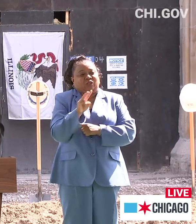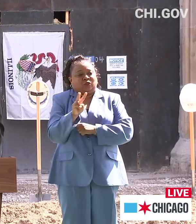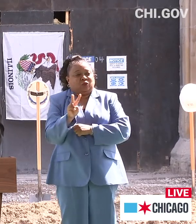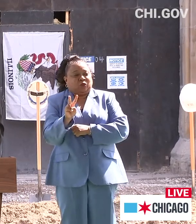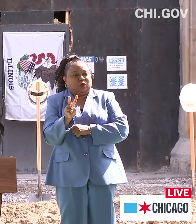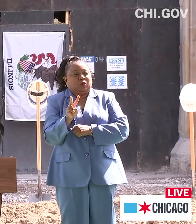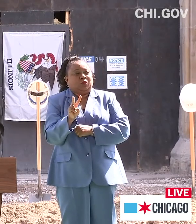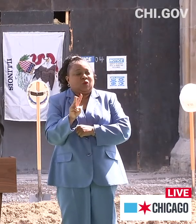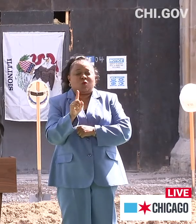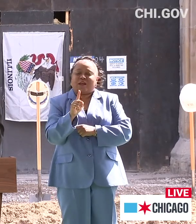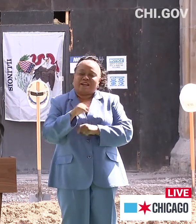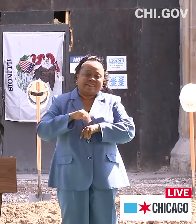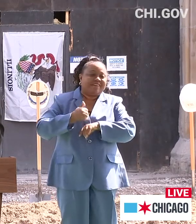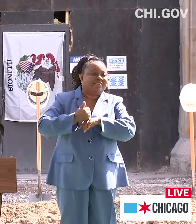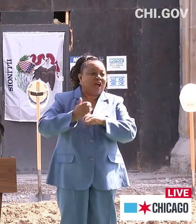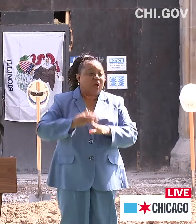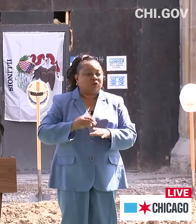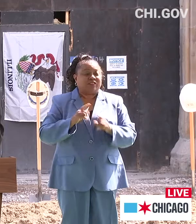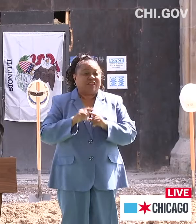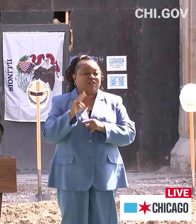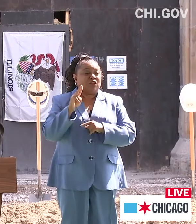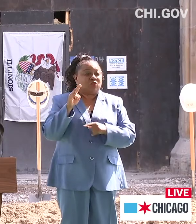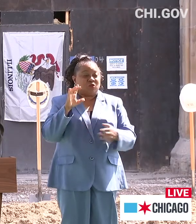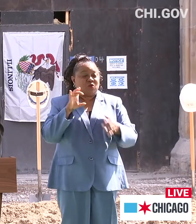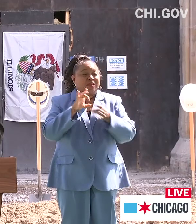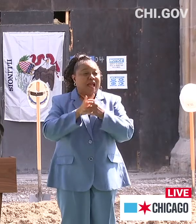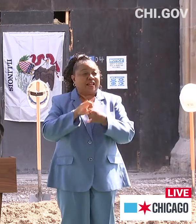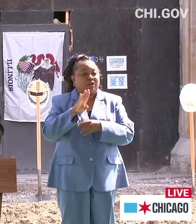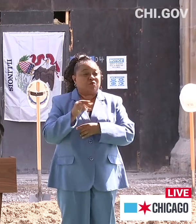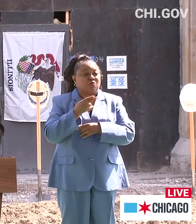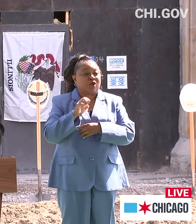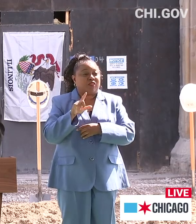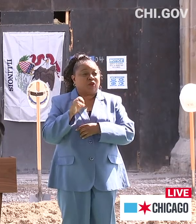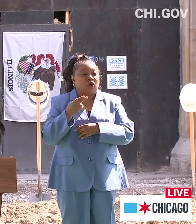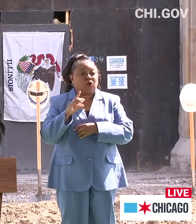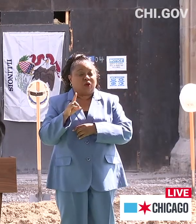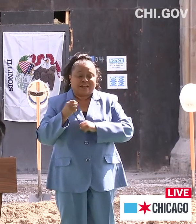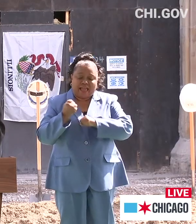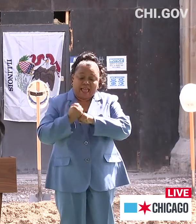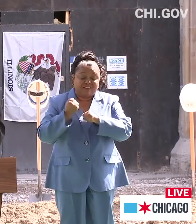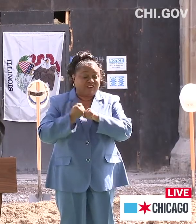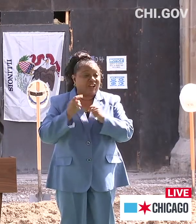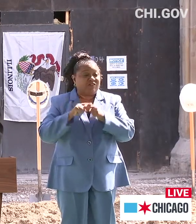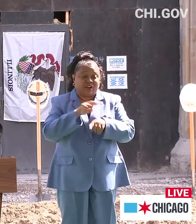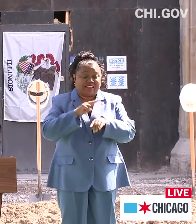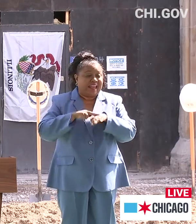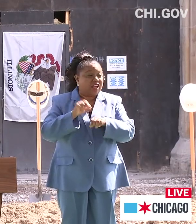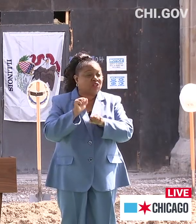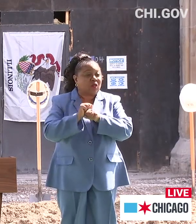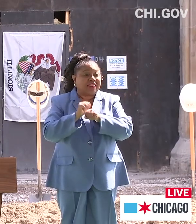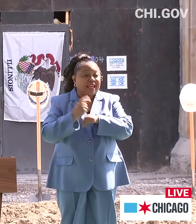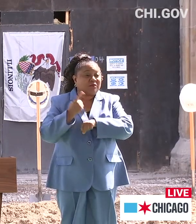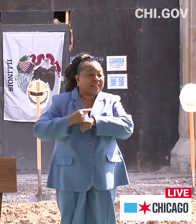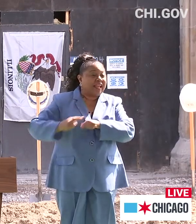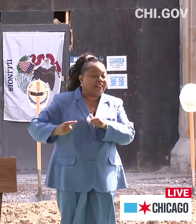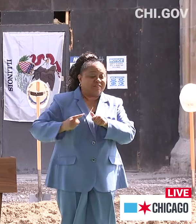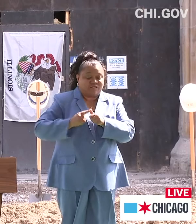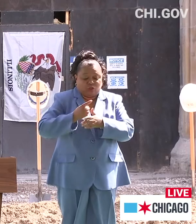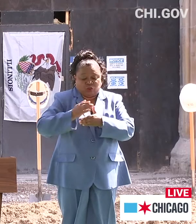1882, one of the founders of the United Brotherhood of Carpenters, Peter McGuire, advocated for a national Labor Day on the